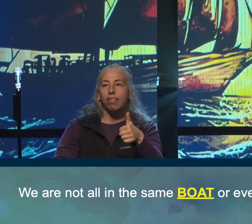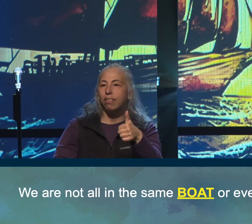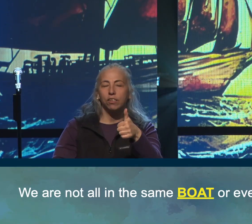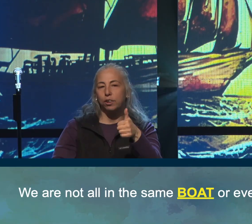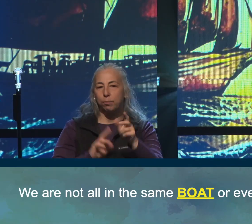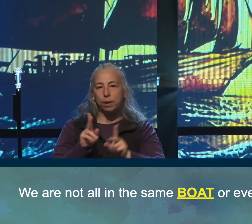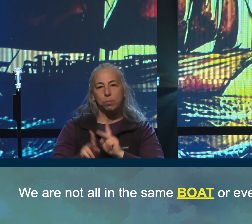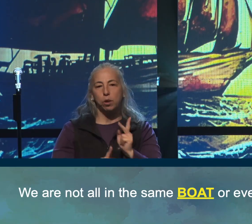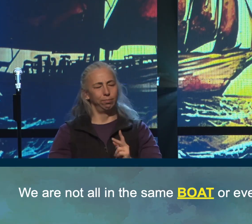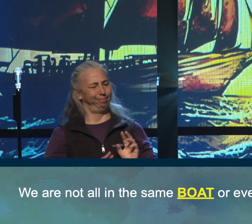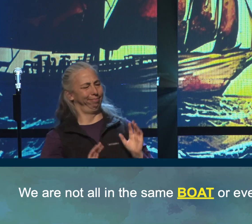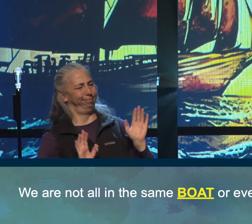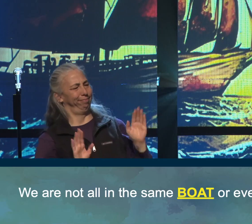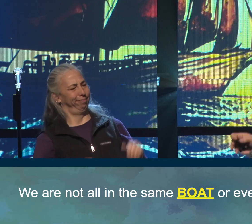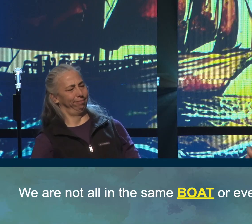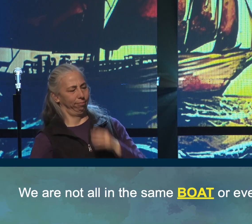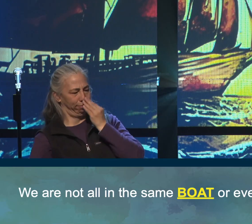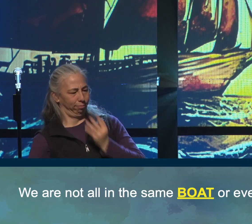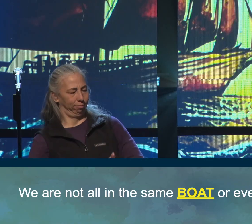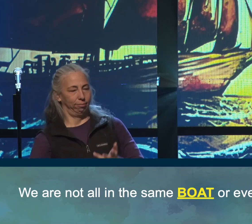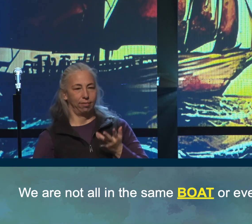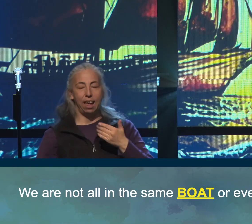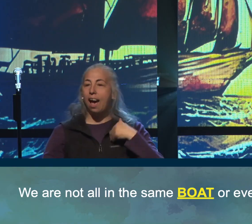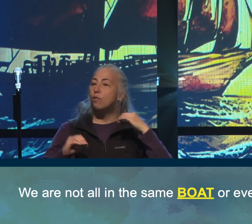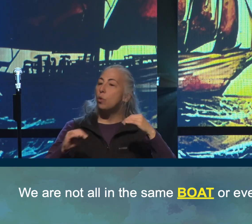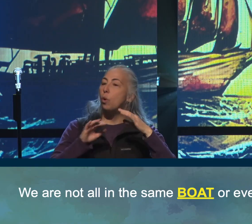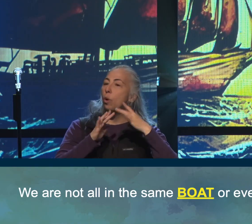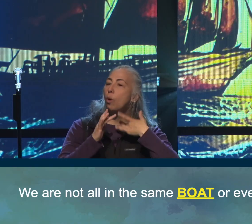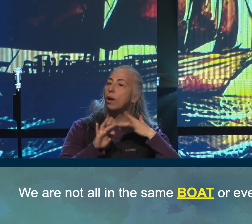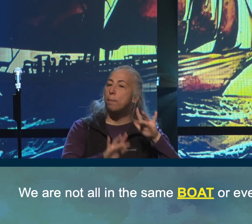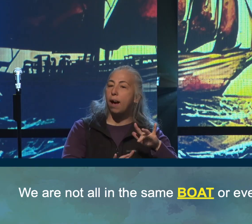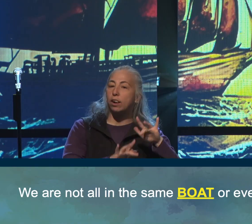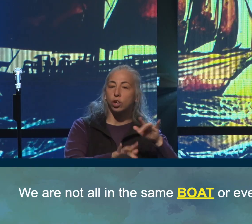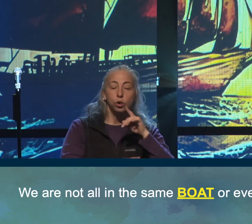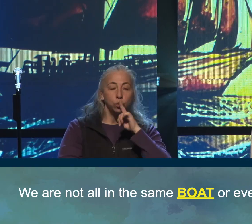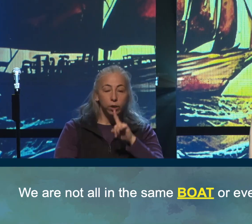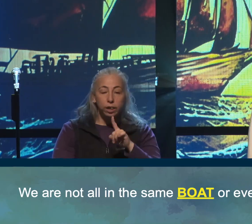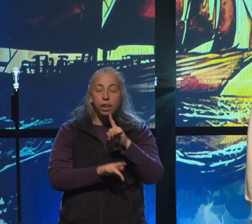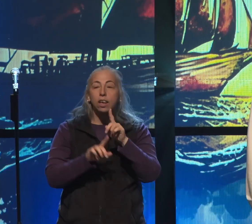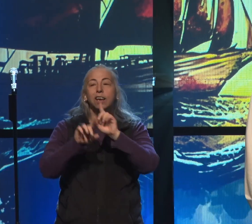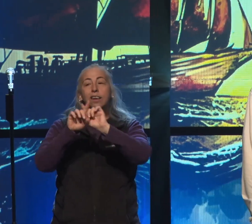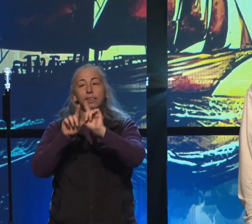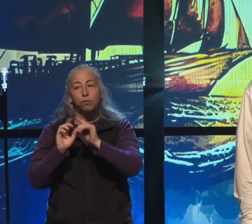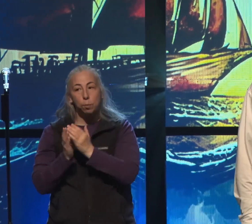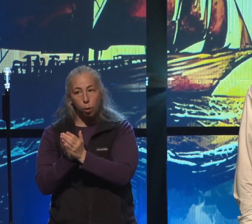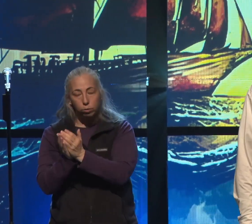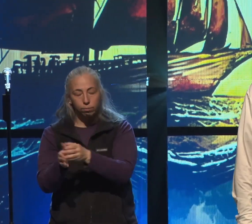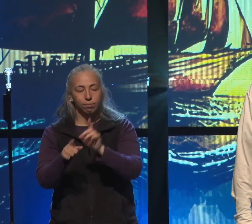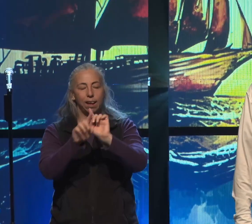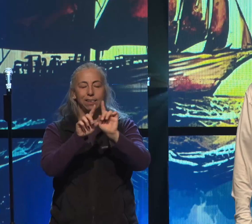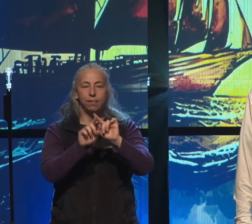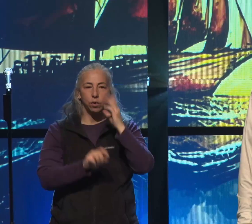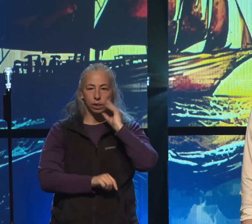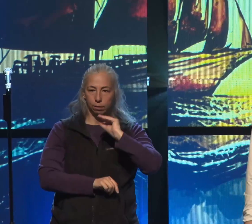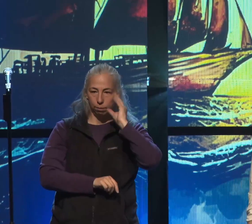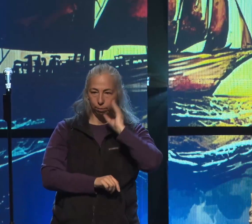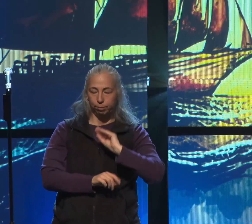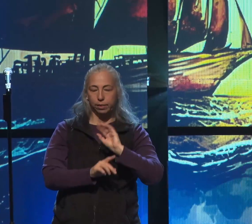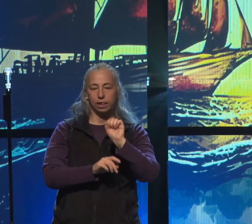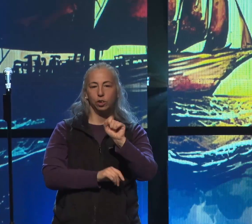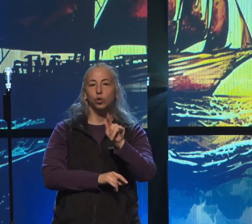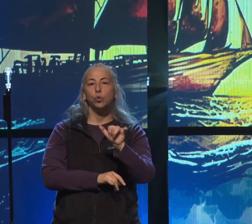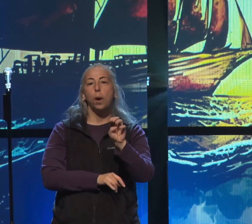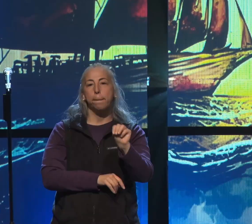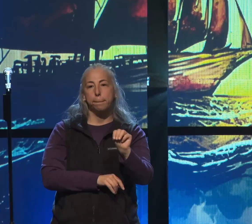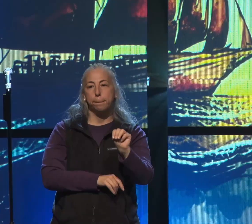people, right? And so we're not all in the same boat. We're not all in the same storm, but each of our lives and